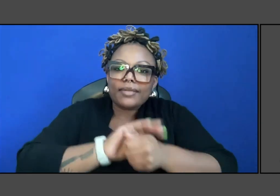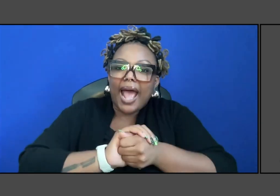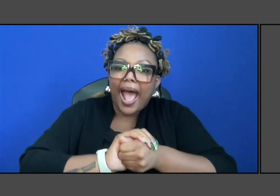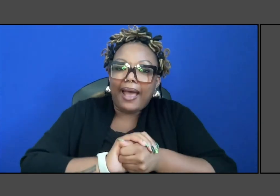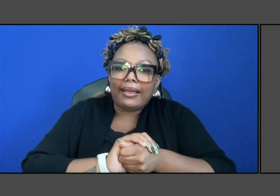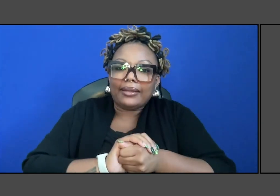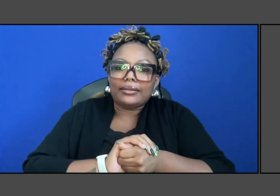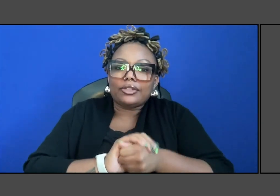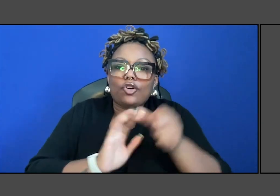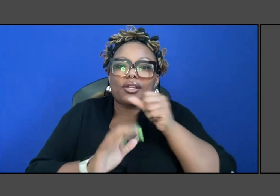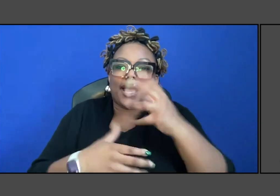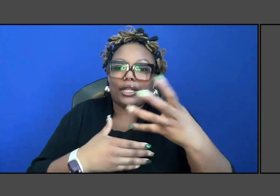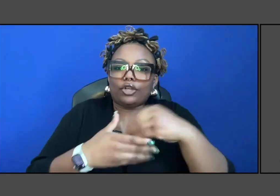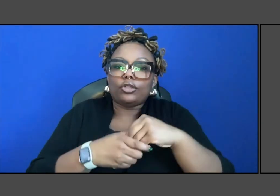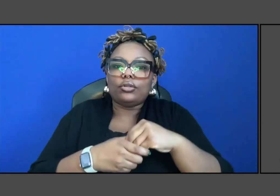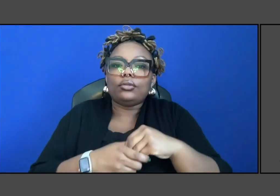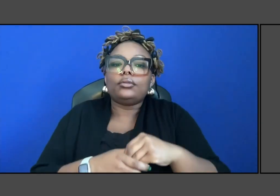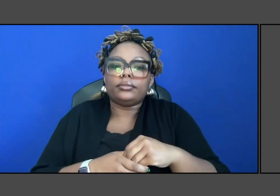Mm.